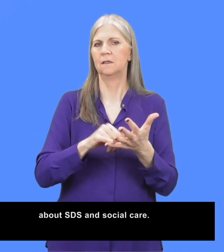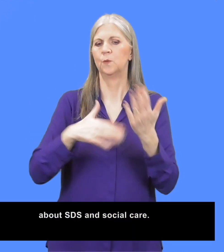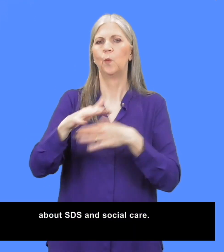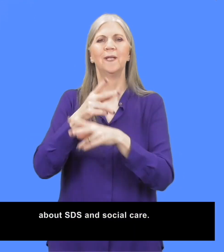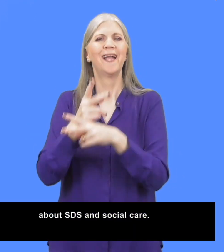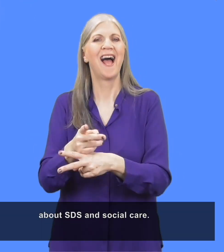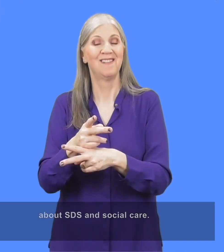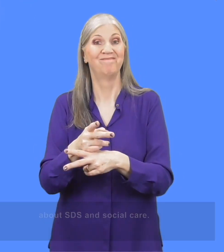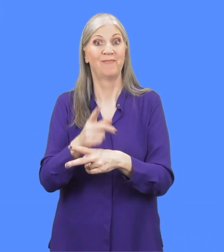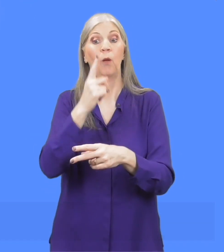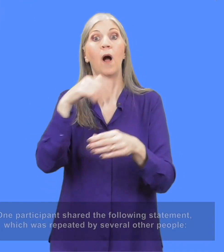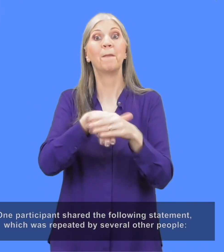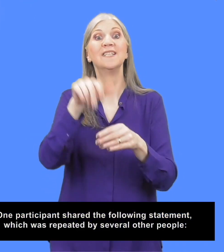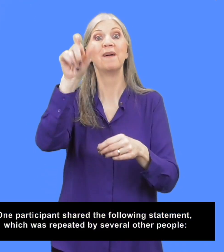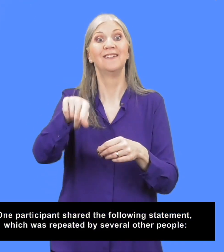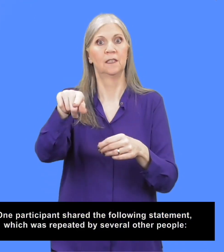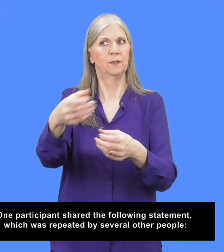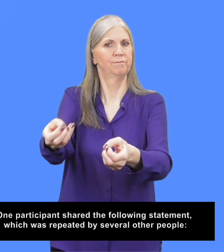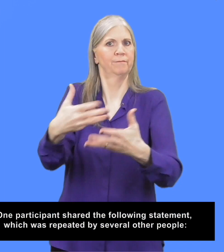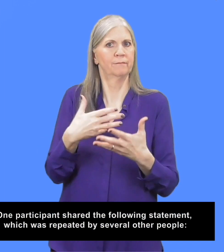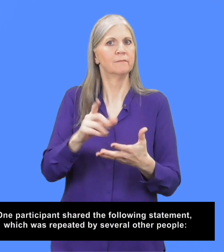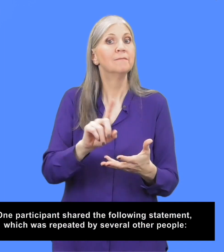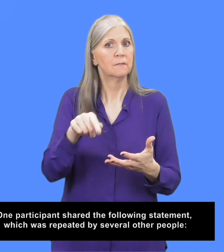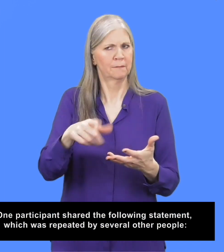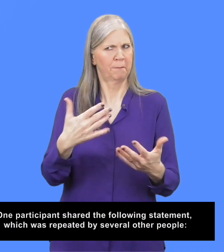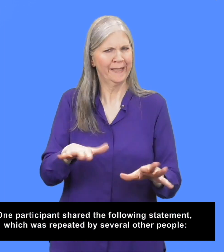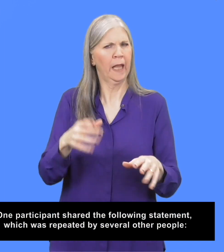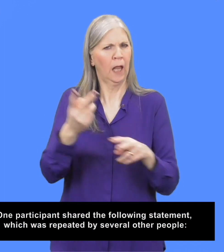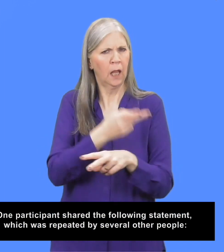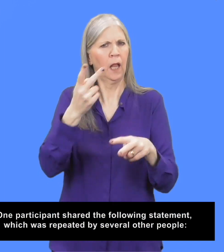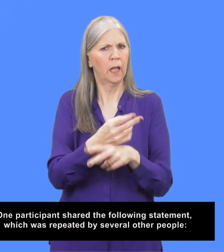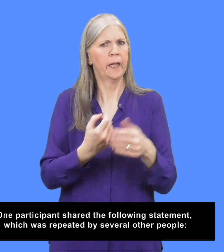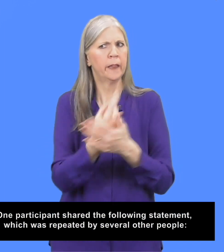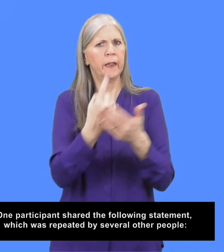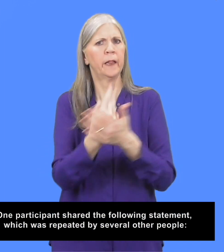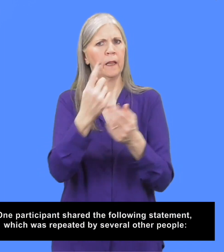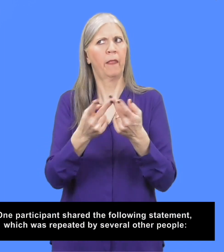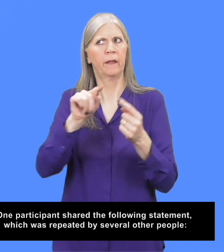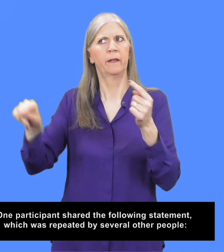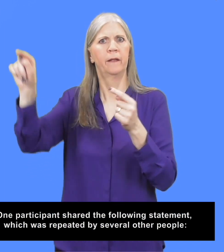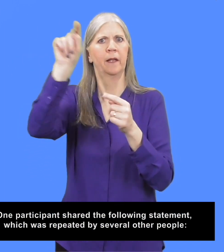social care. One participant shared the following statement, which was repeated by several other people.